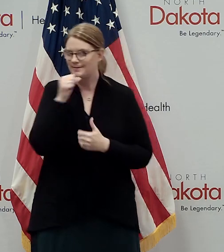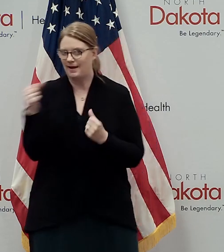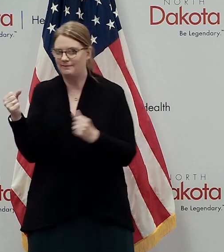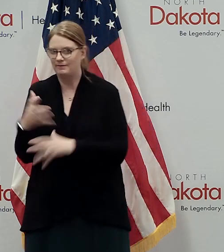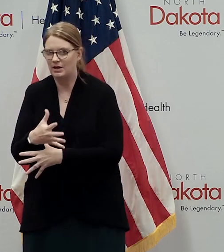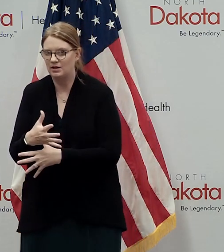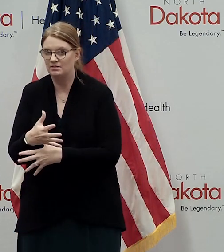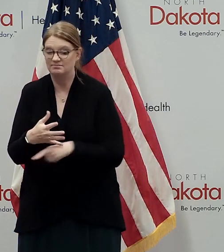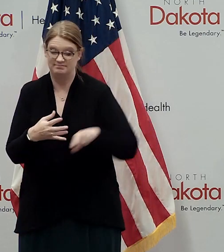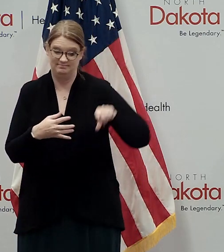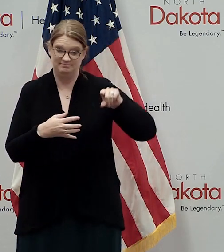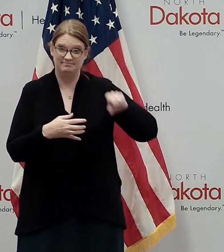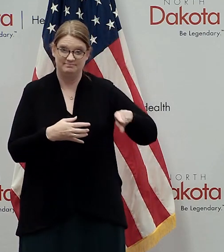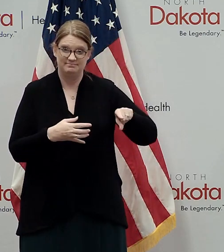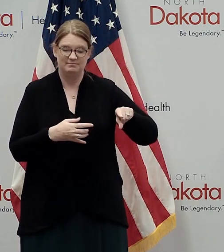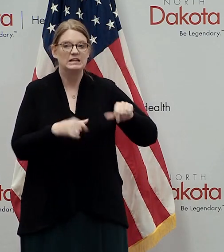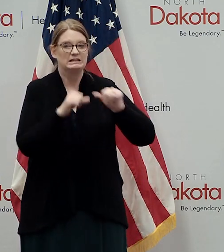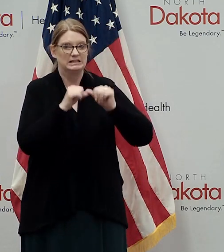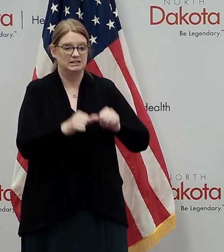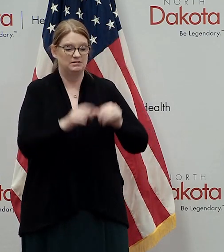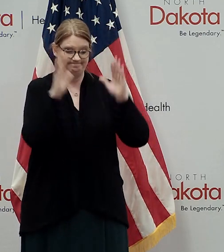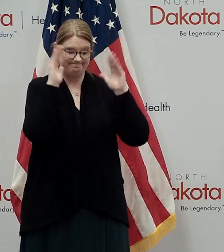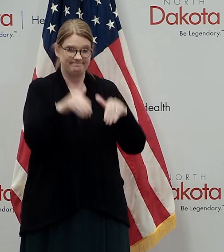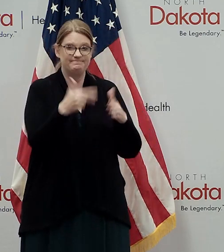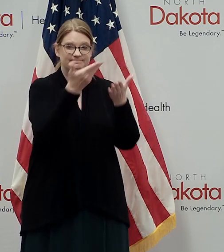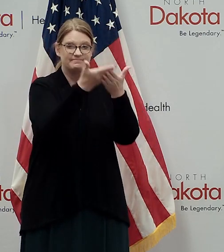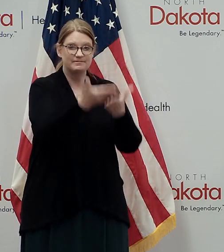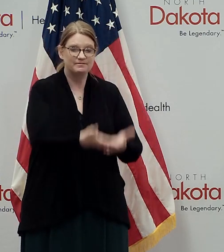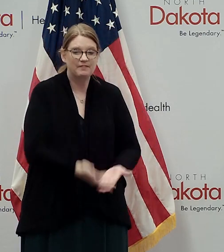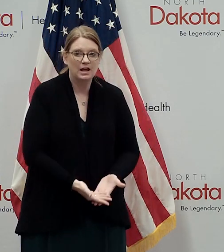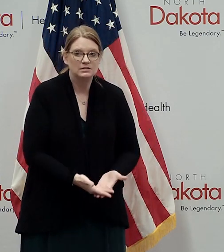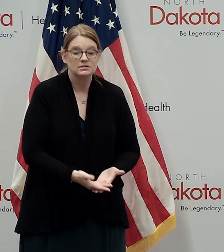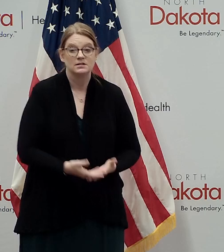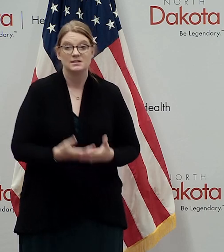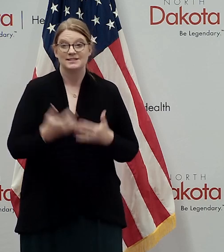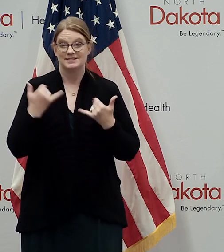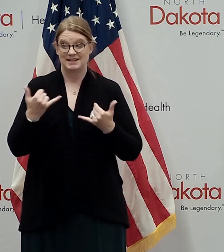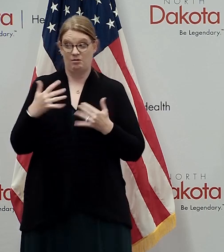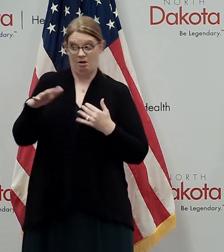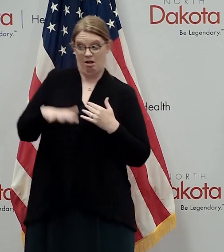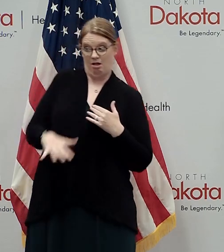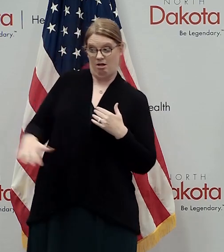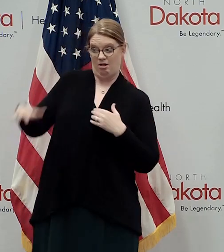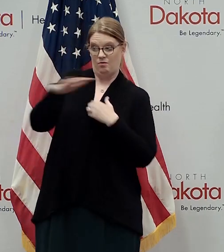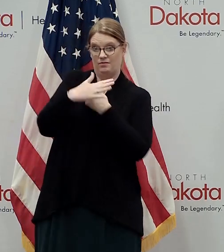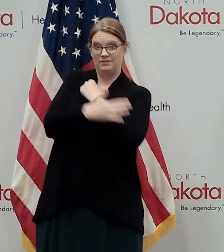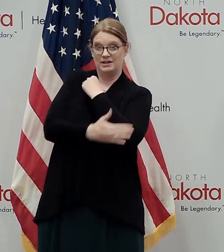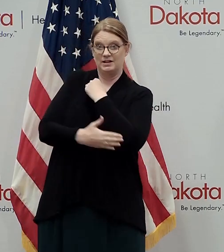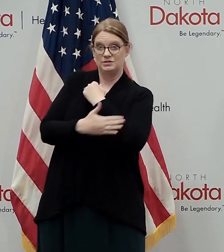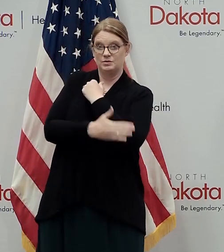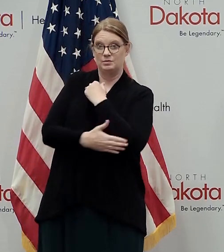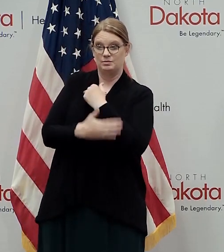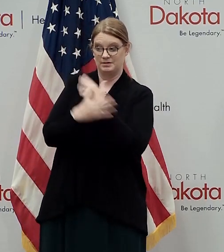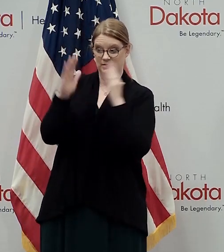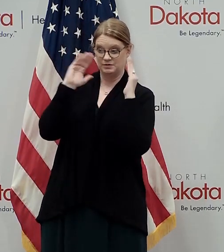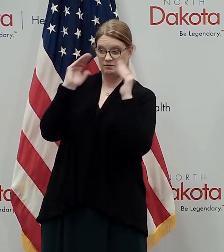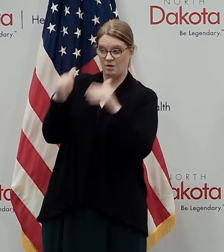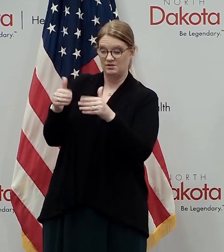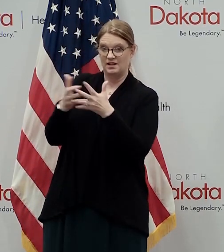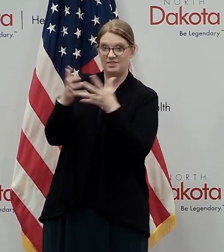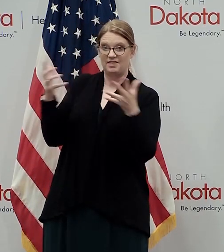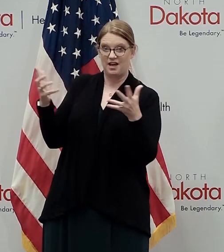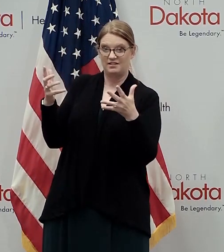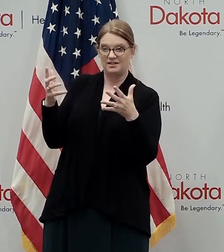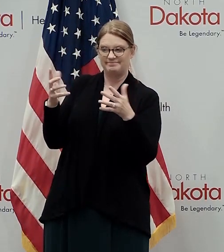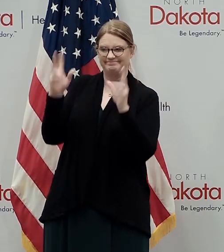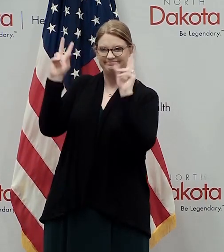to continue that dialogue today. We know that nationally right now, there's a lot of focus on what I'll call numerators, which is